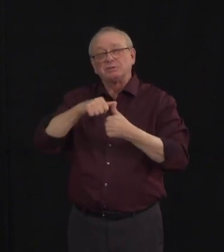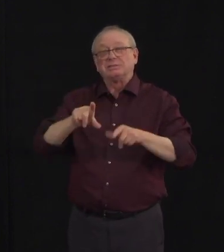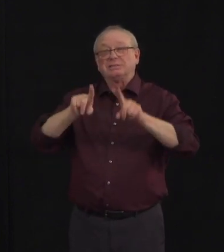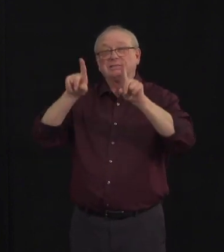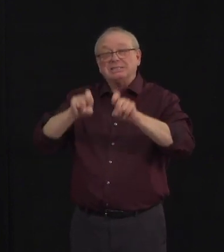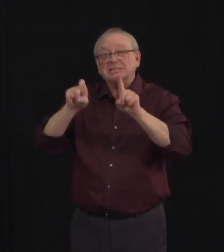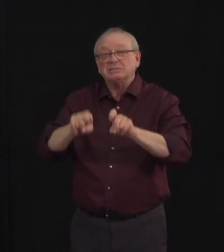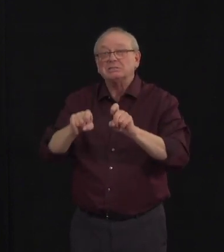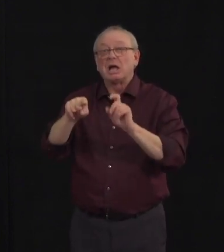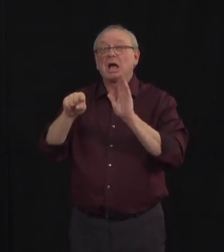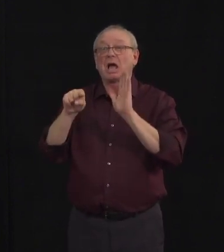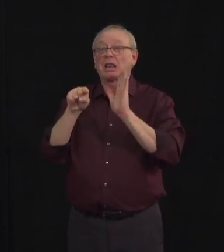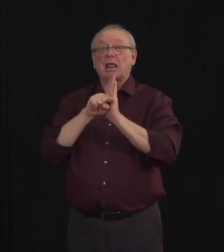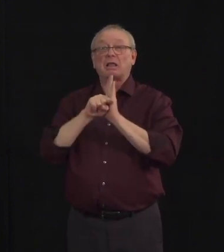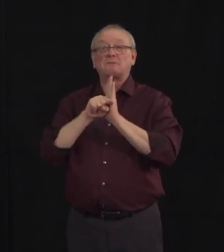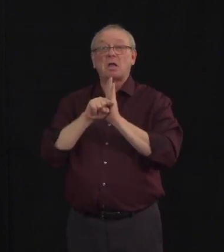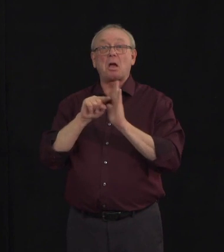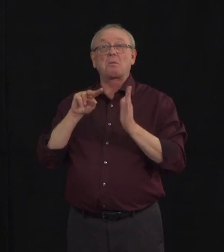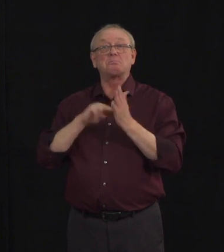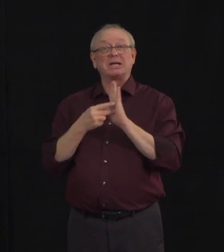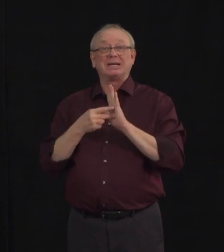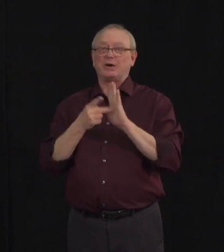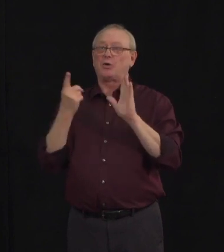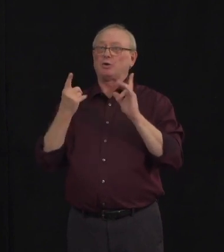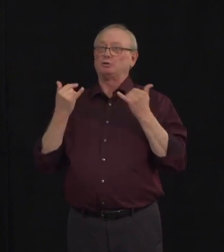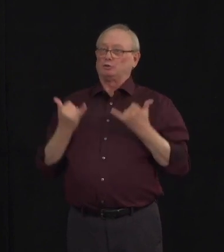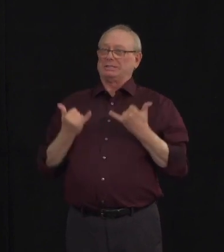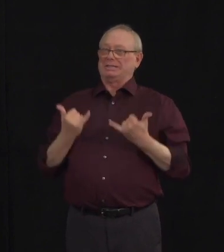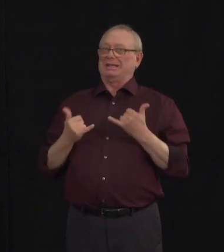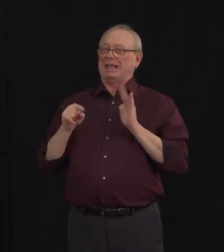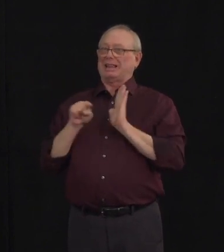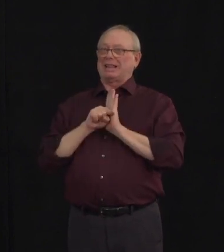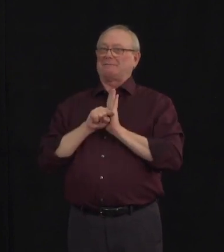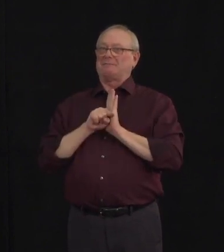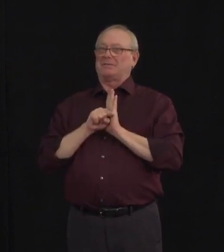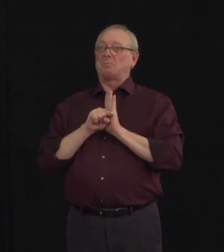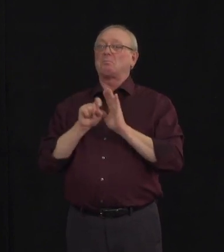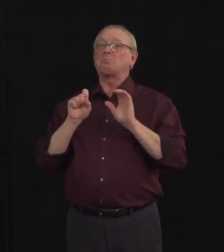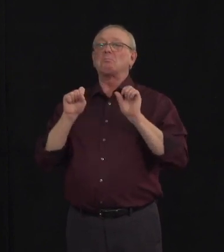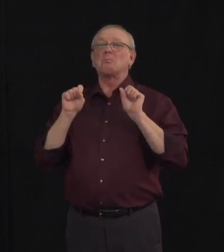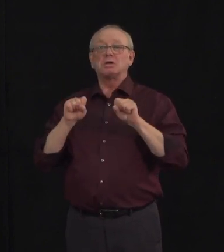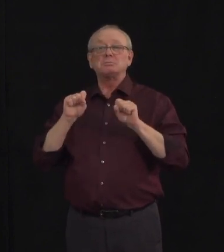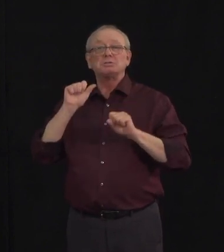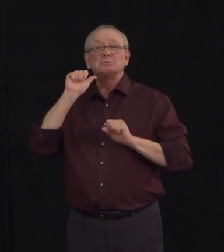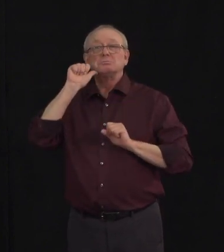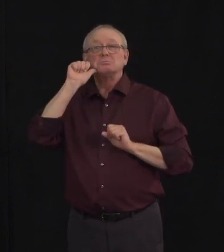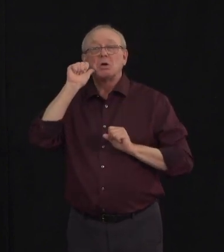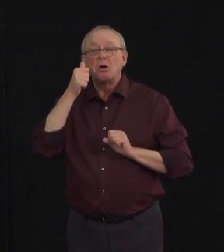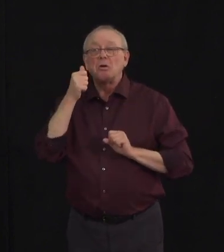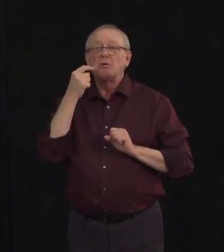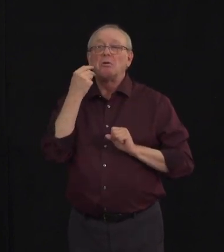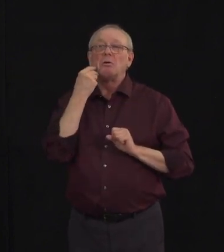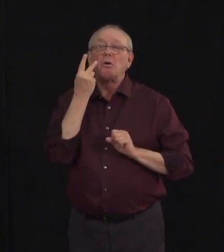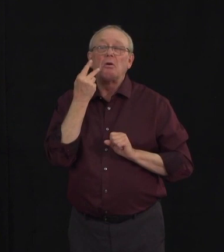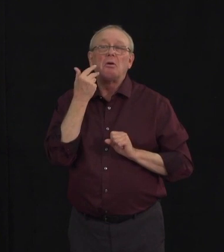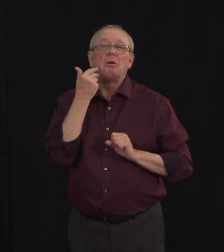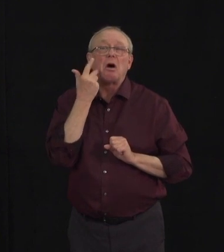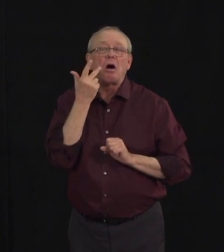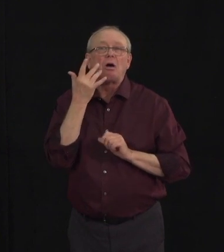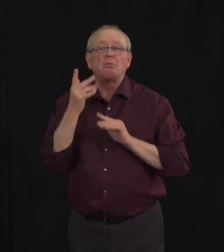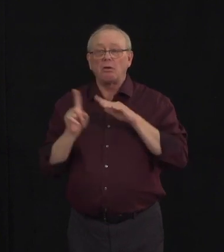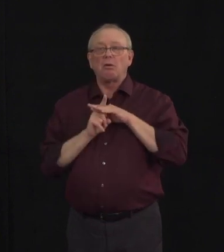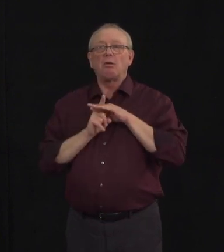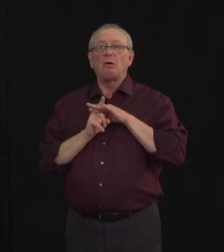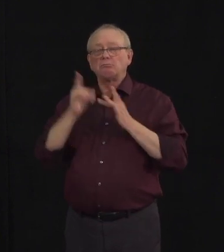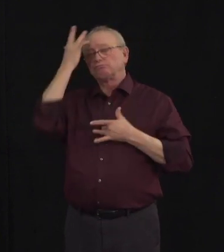possible, if someone has had an exposure, that they could test negative but go on to get sick later. However, offering